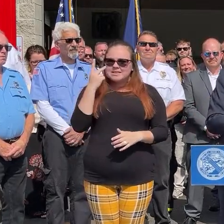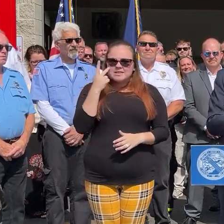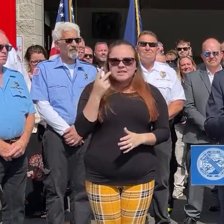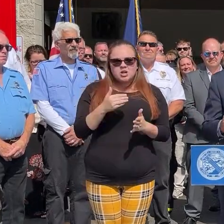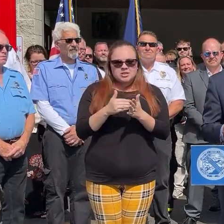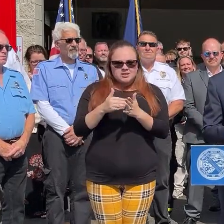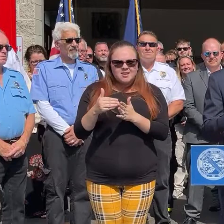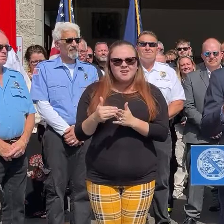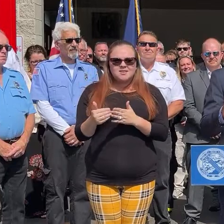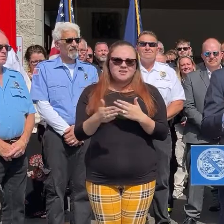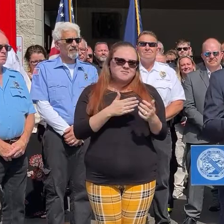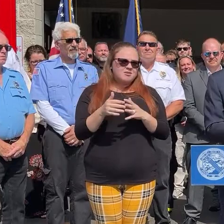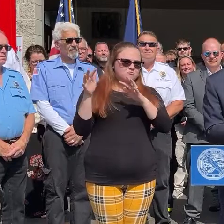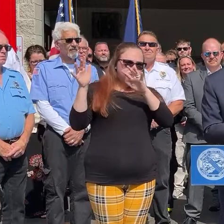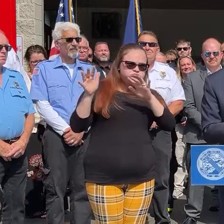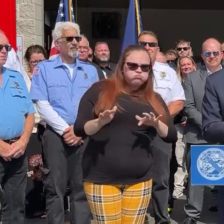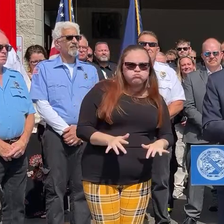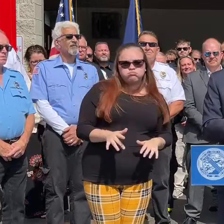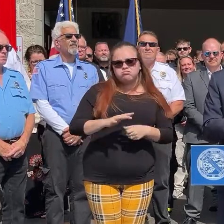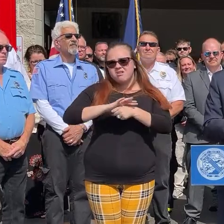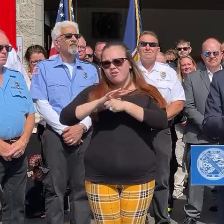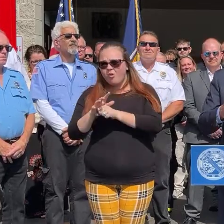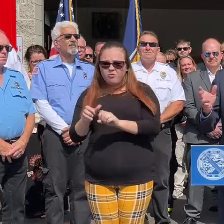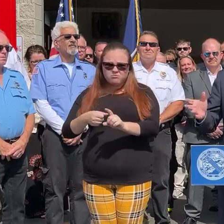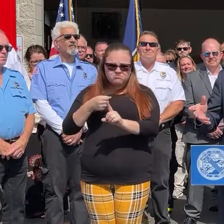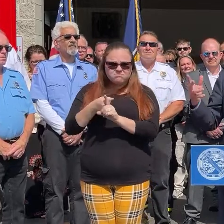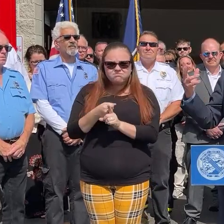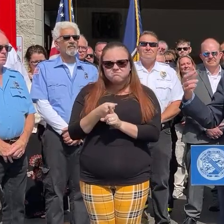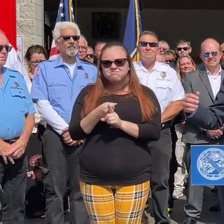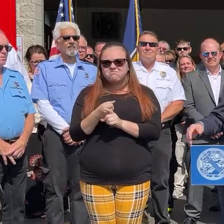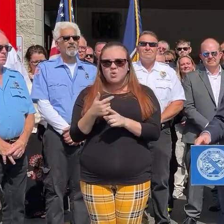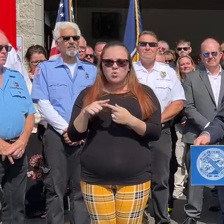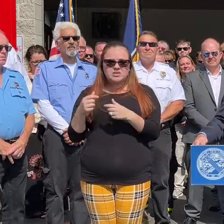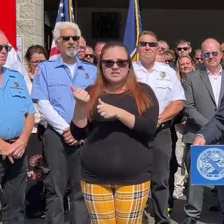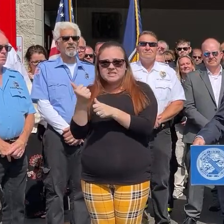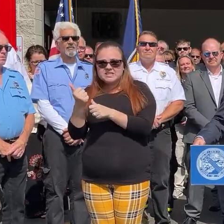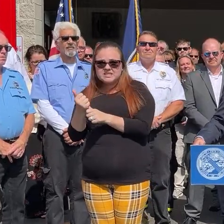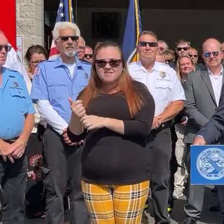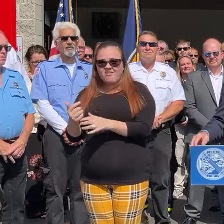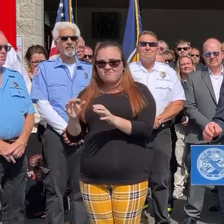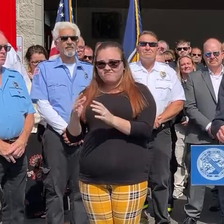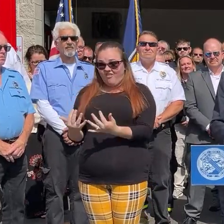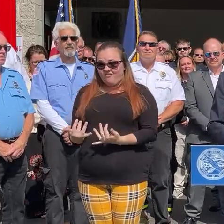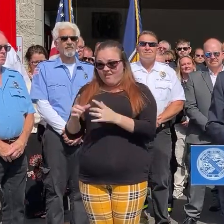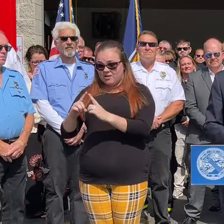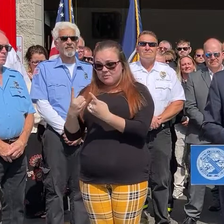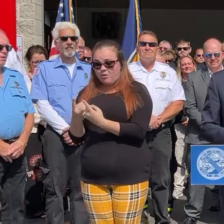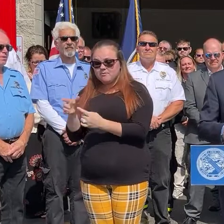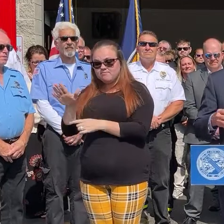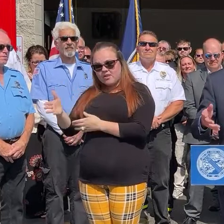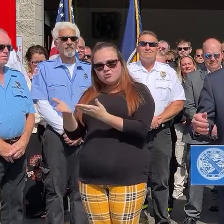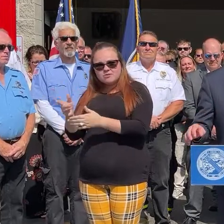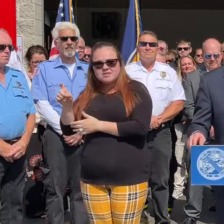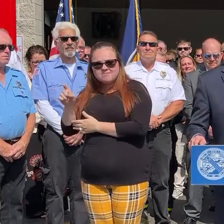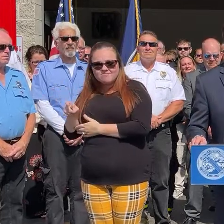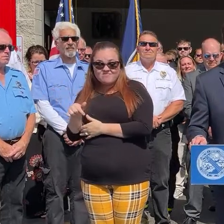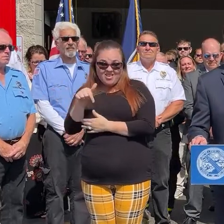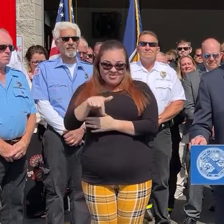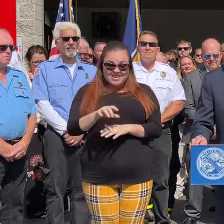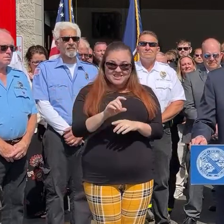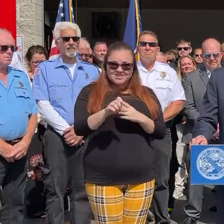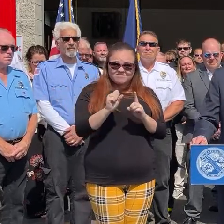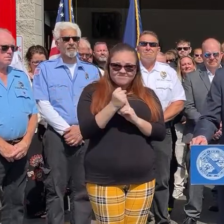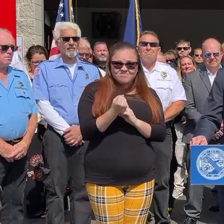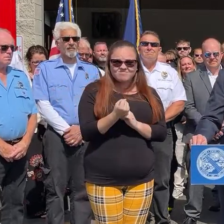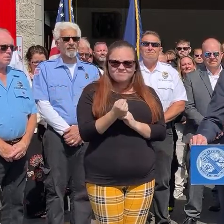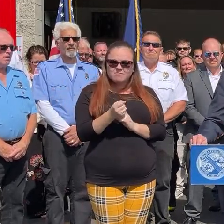over, whether it's snowstorms or the COVID-19 pandemic, or assisting our fire districts in the services that they need, and in this situation, ensuring